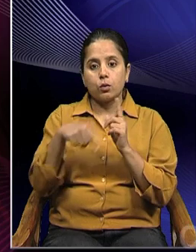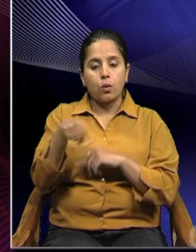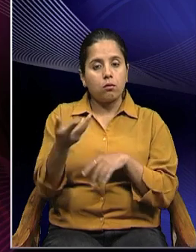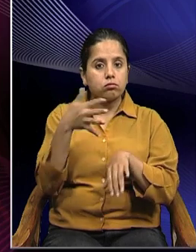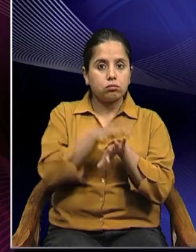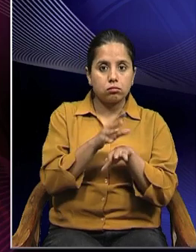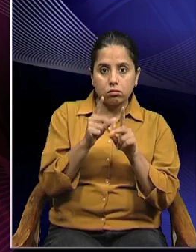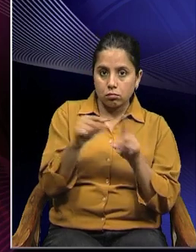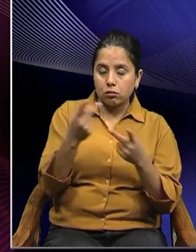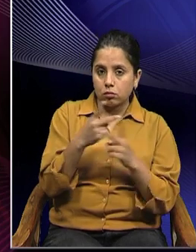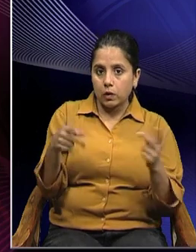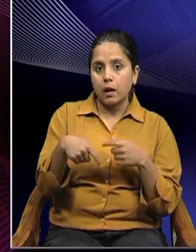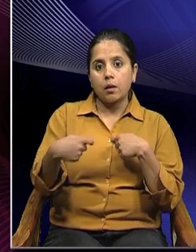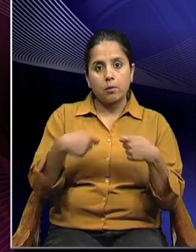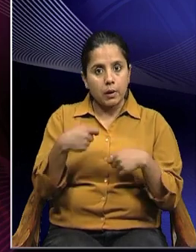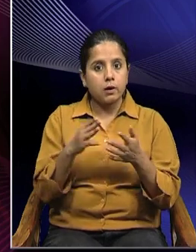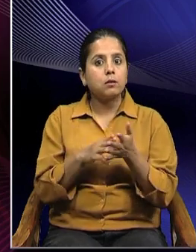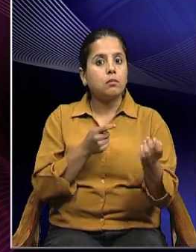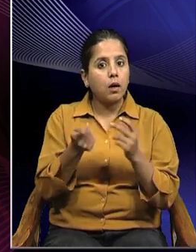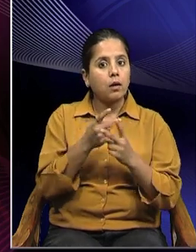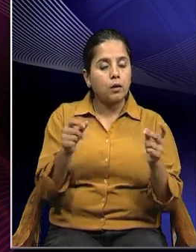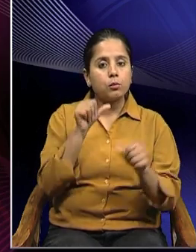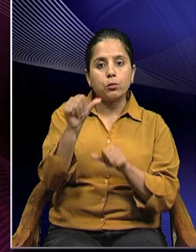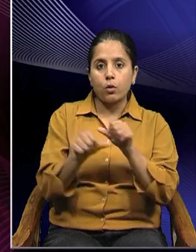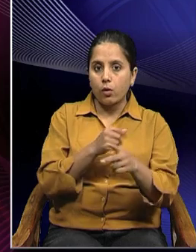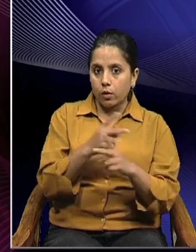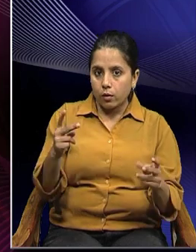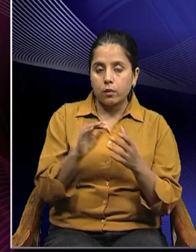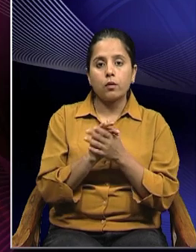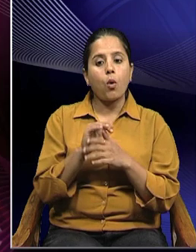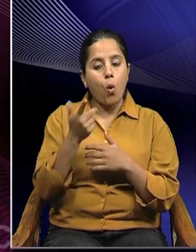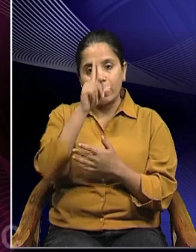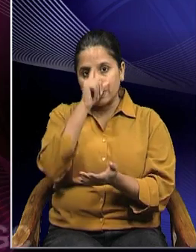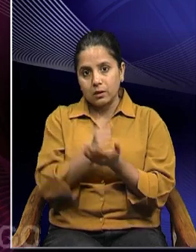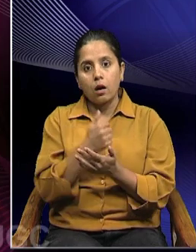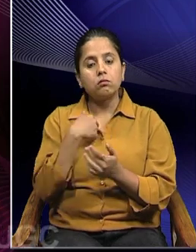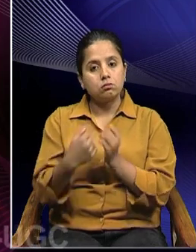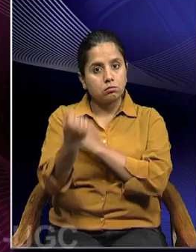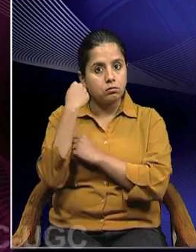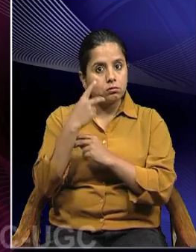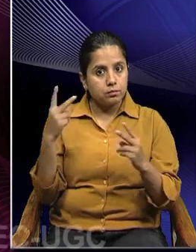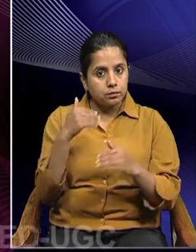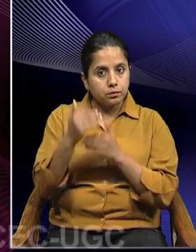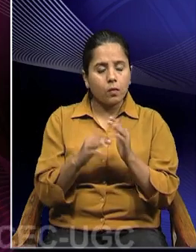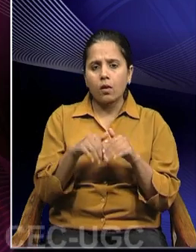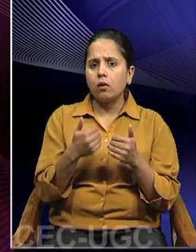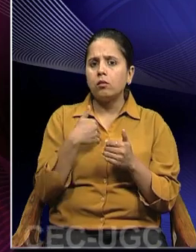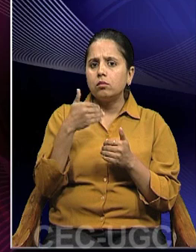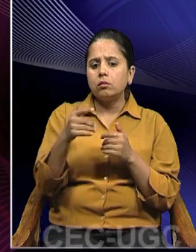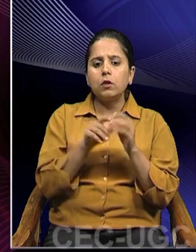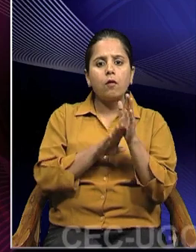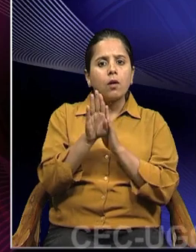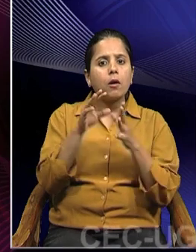them in the business and management processes or into our decision makings. So, how to go for